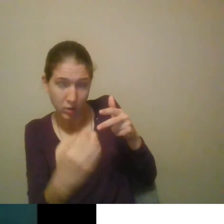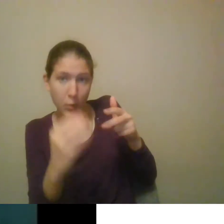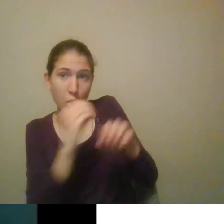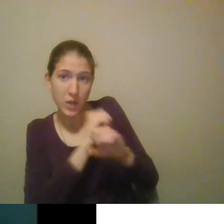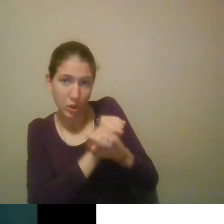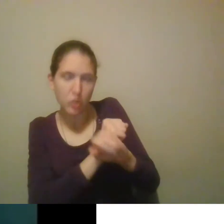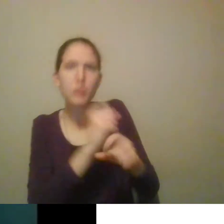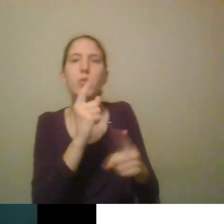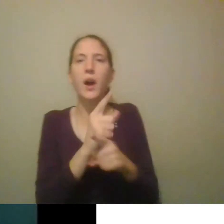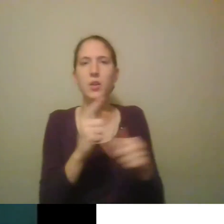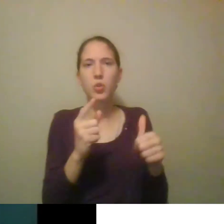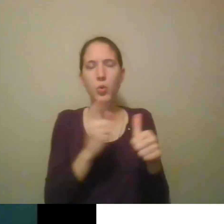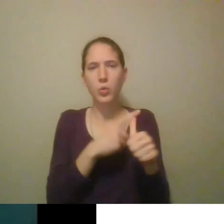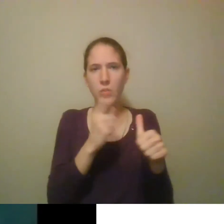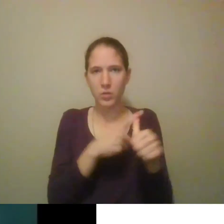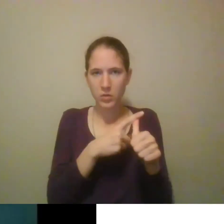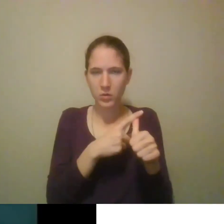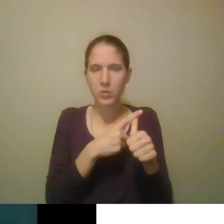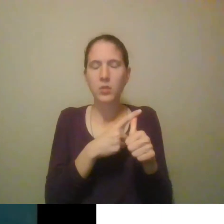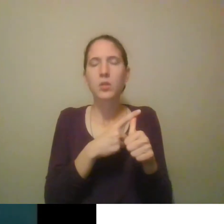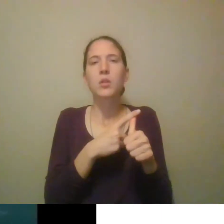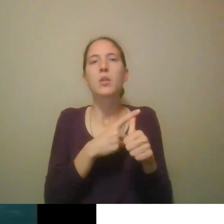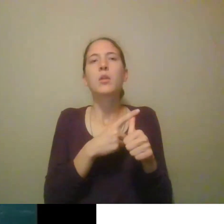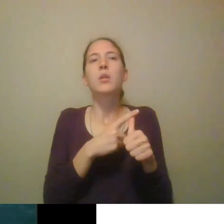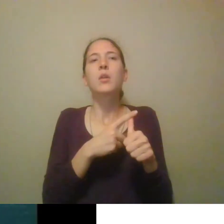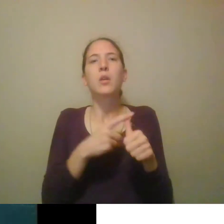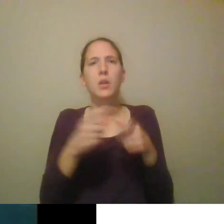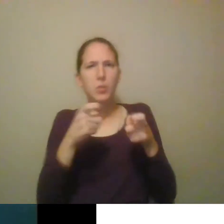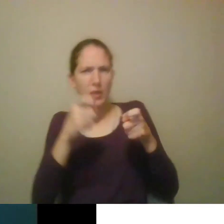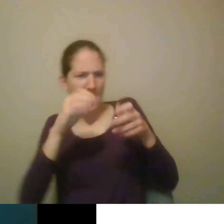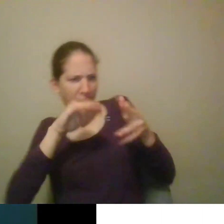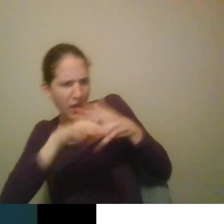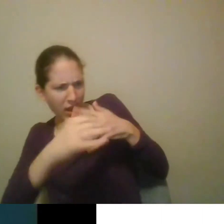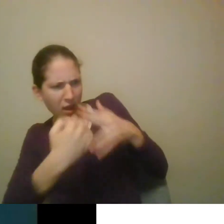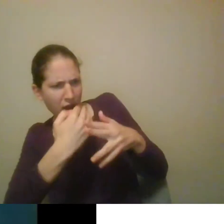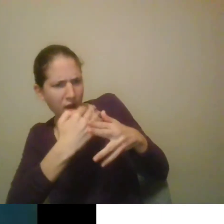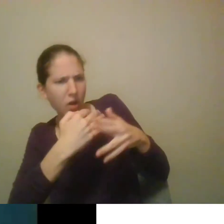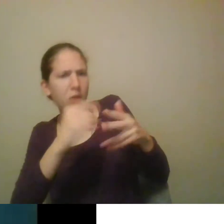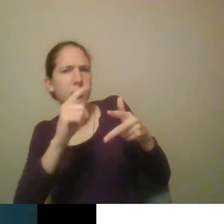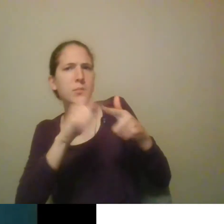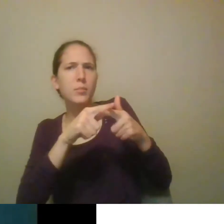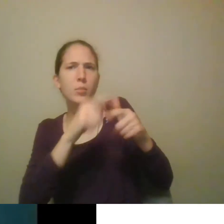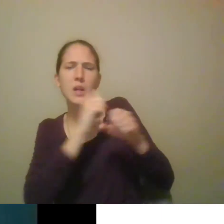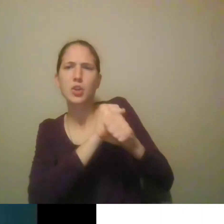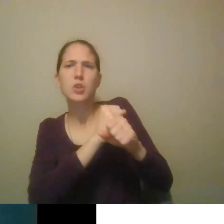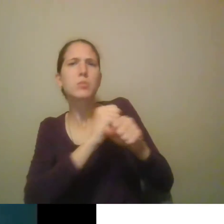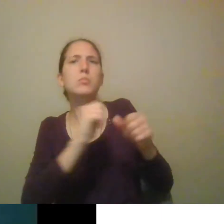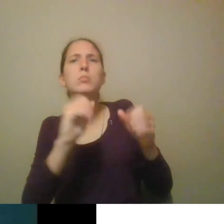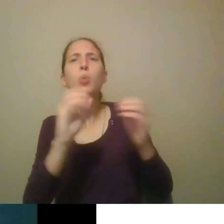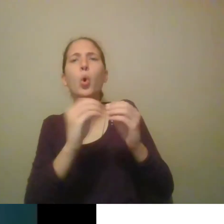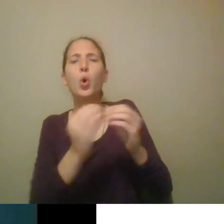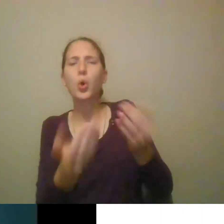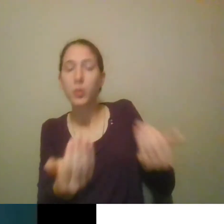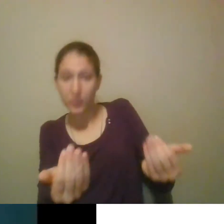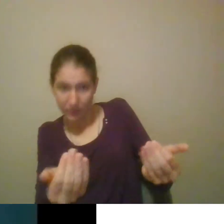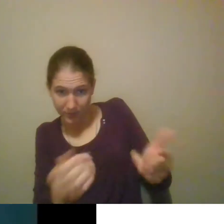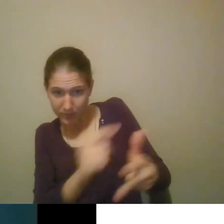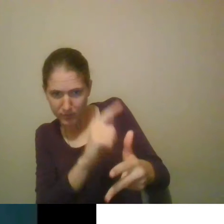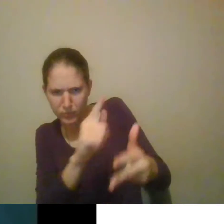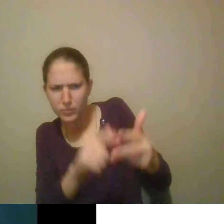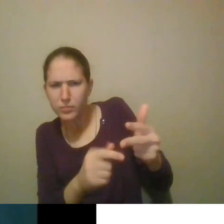Okay? Protection. It's obviously another job of it. What else is it going to do?